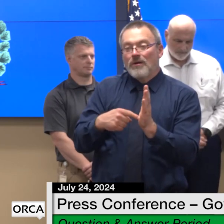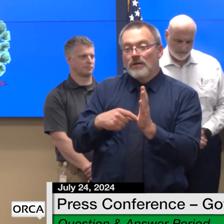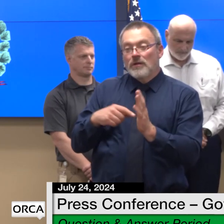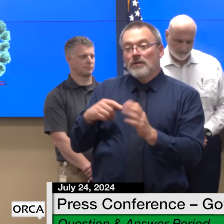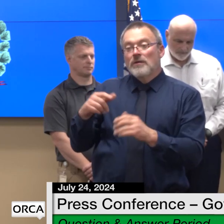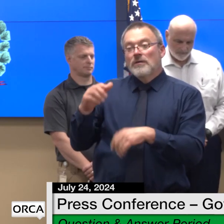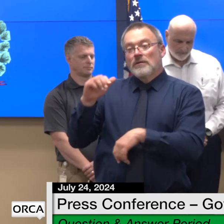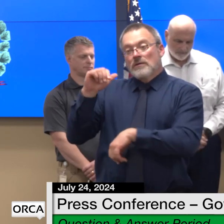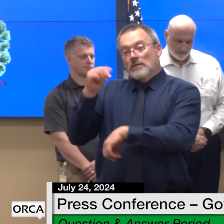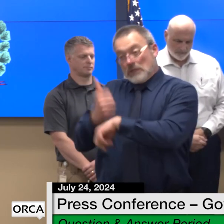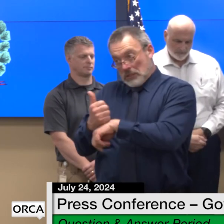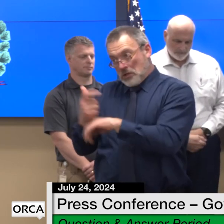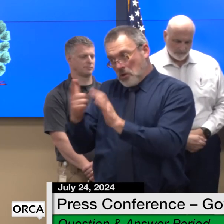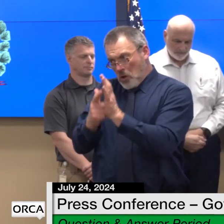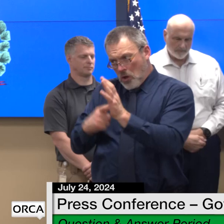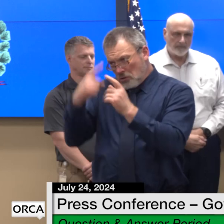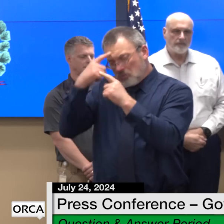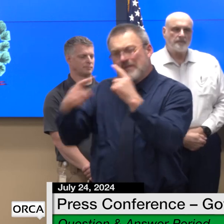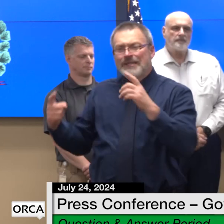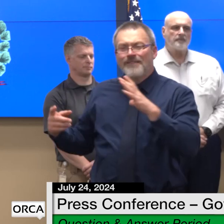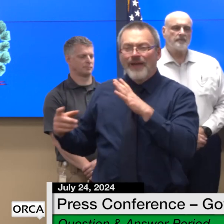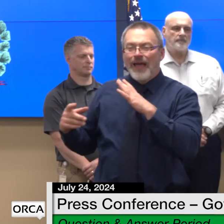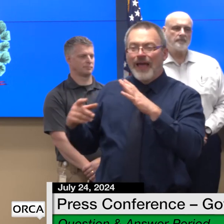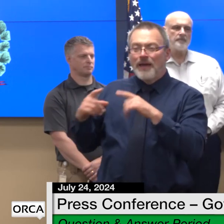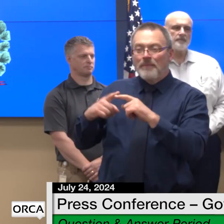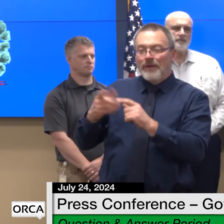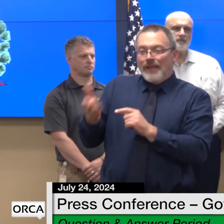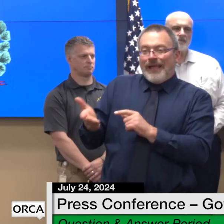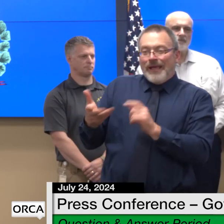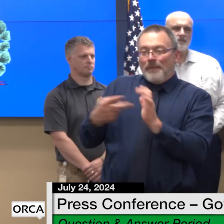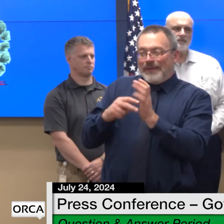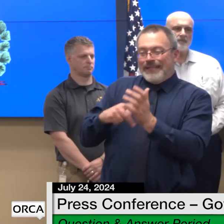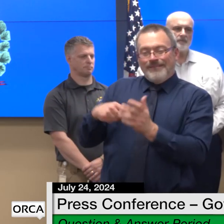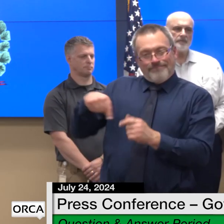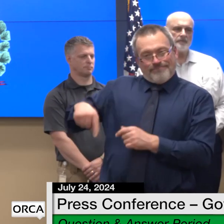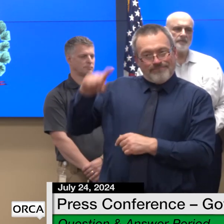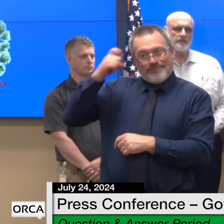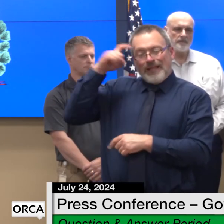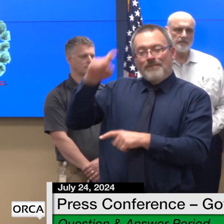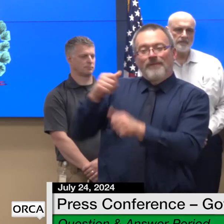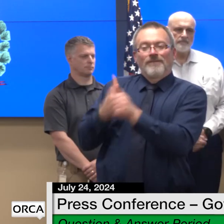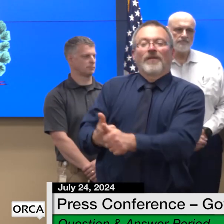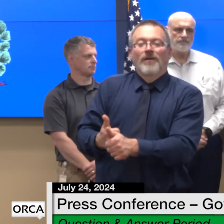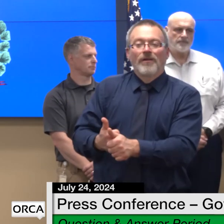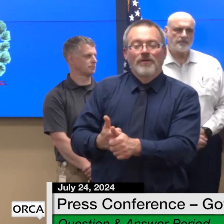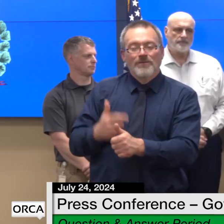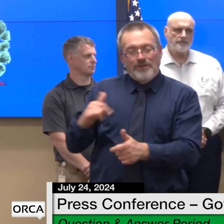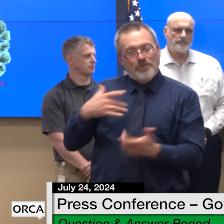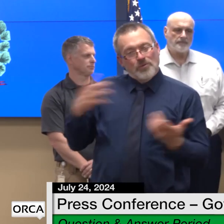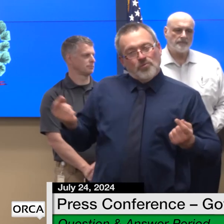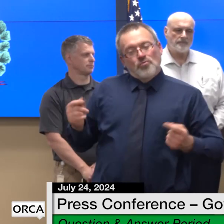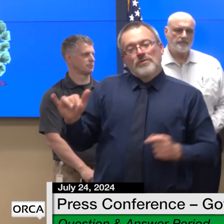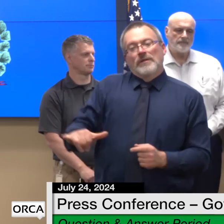it, but the law is in place, and we have an obligation to follow through, and I think we're doing that.